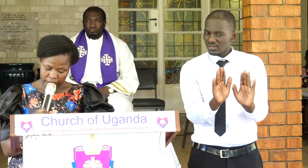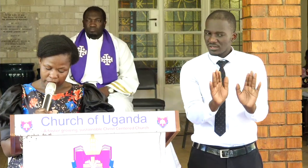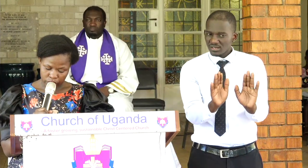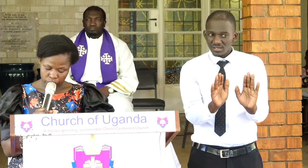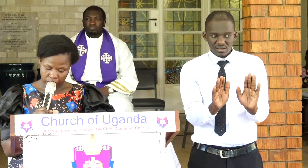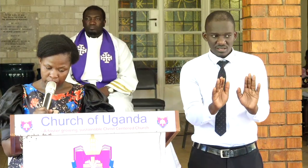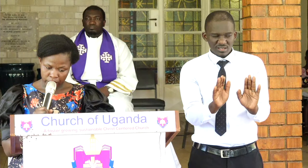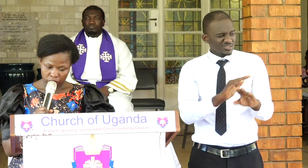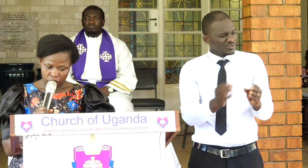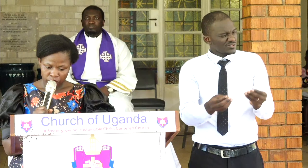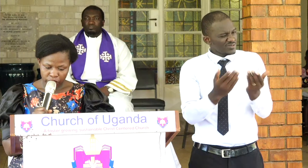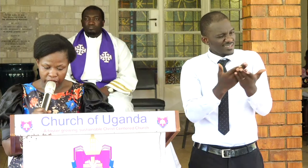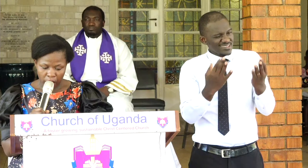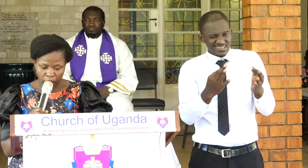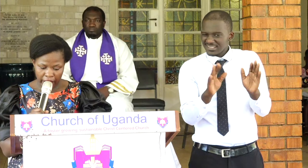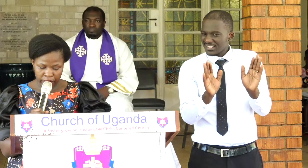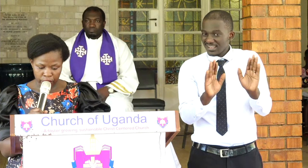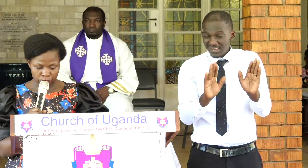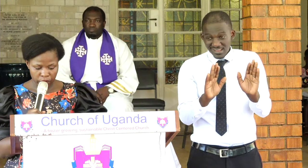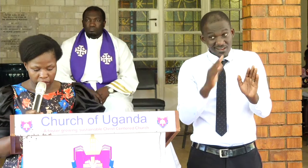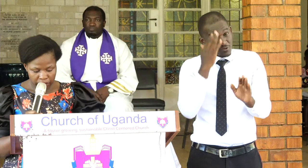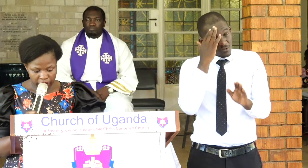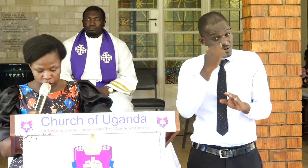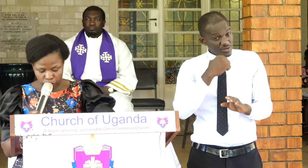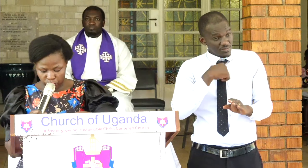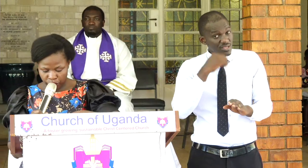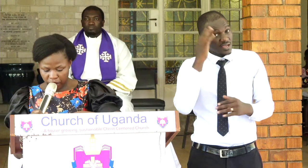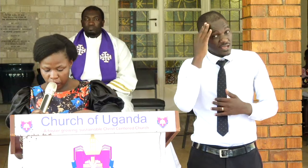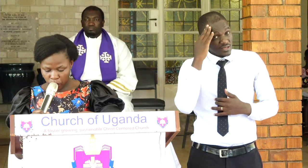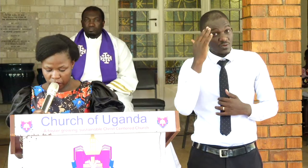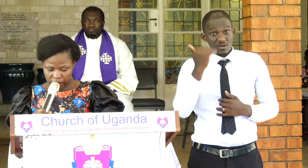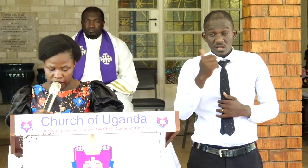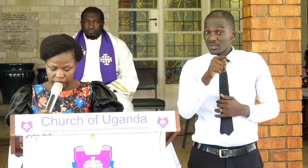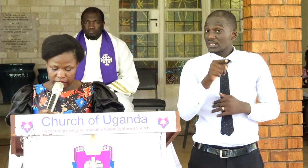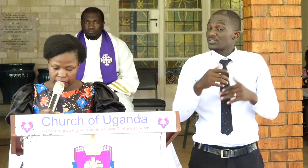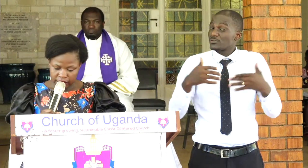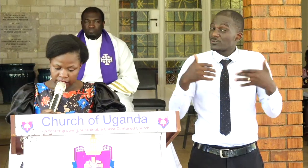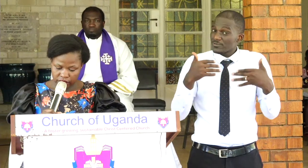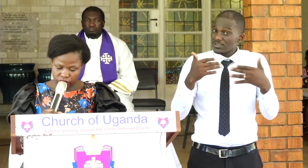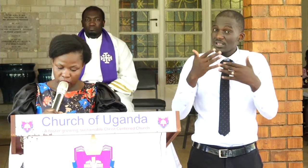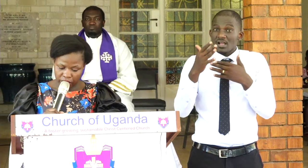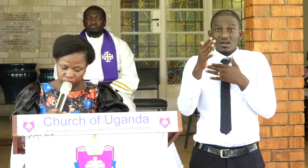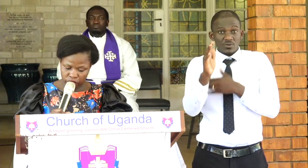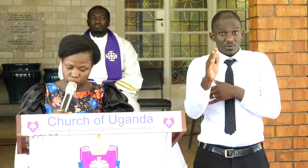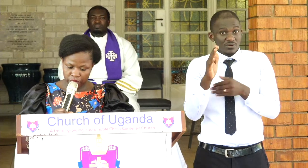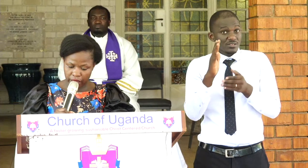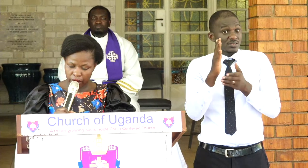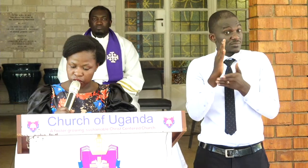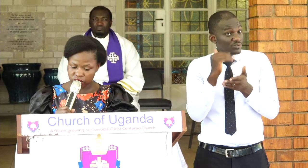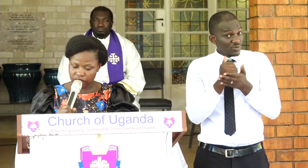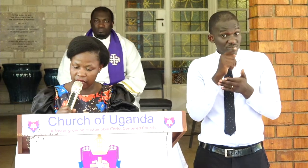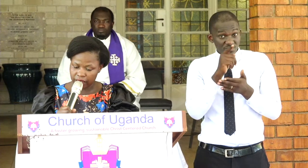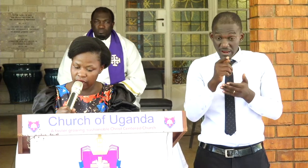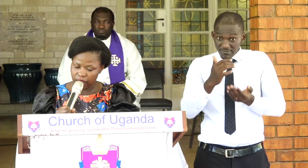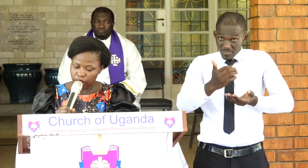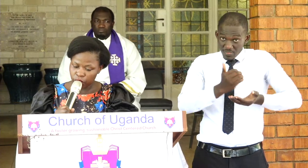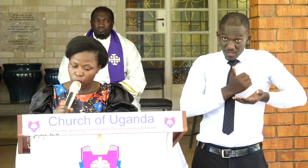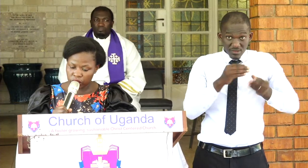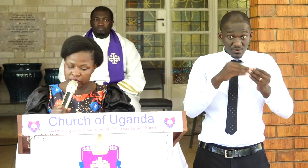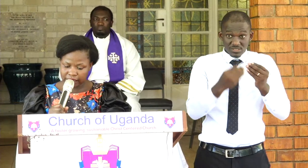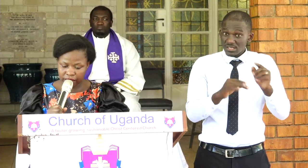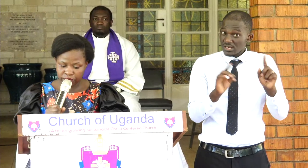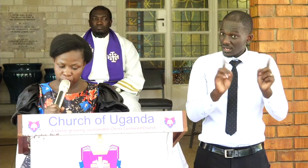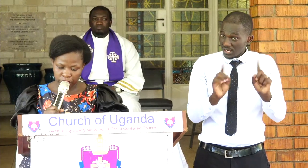do anything to him. For now I know that you fear God, since you have not withheld your son,